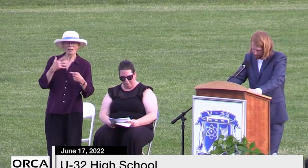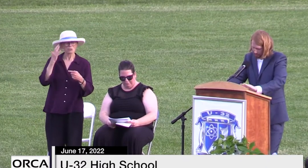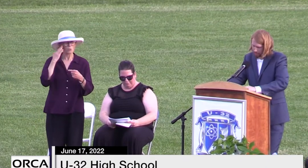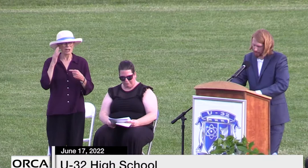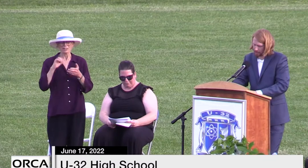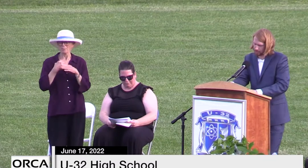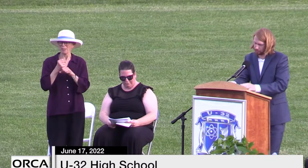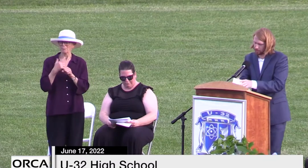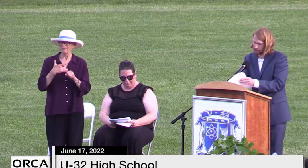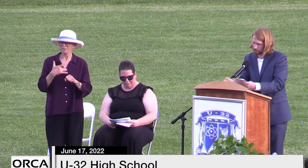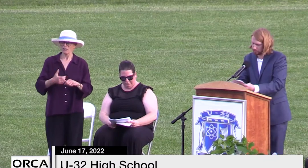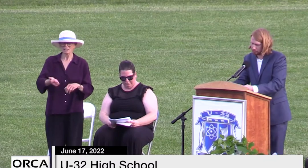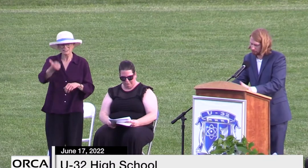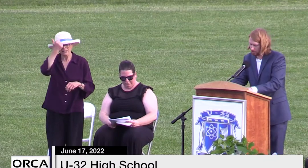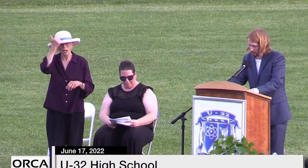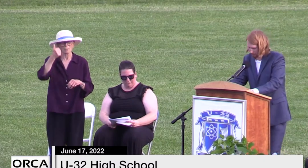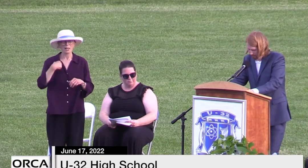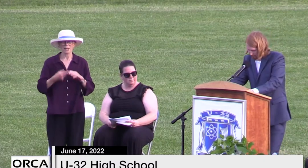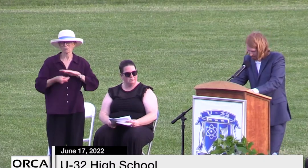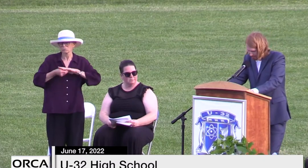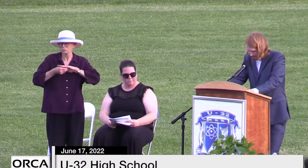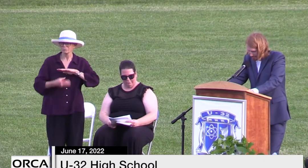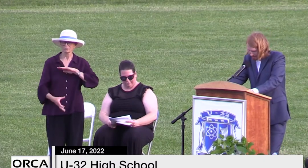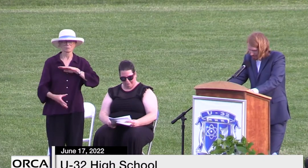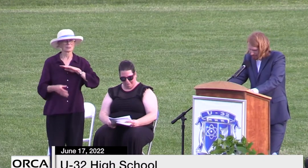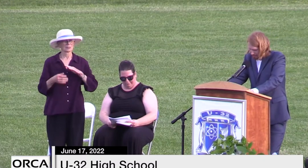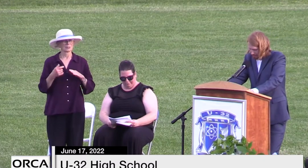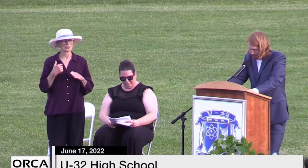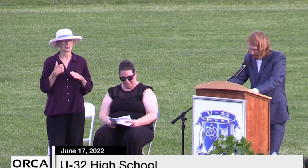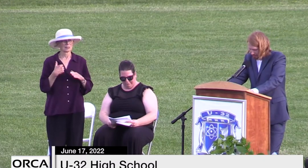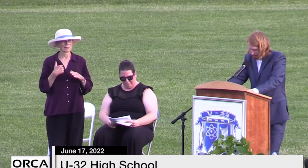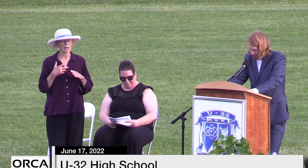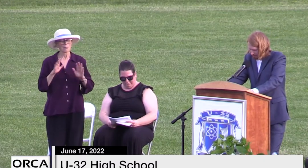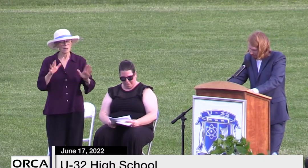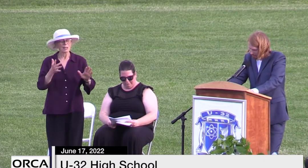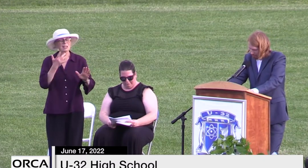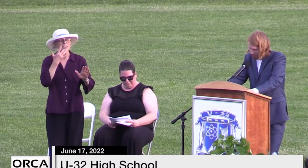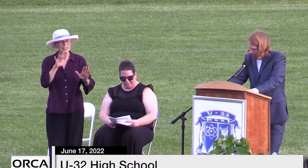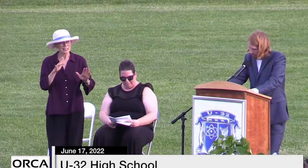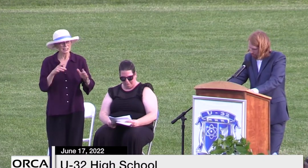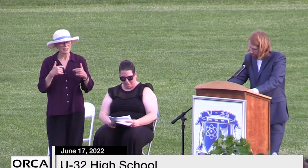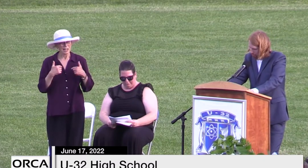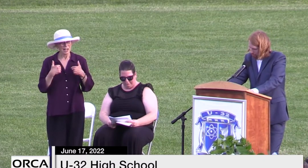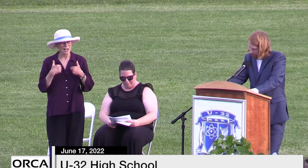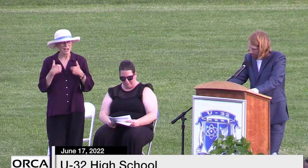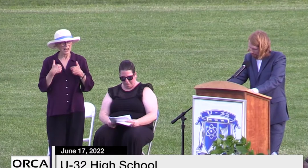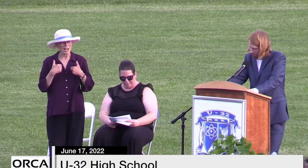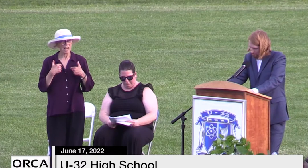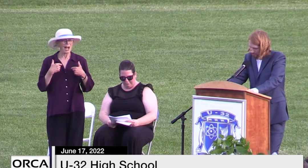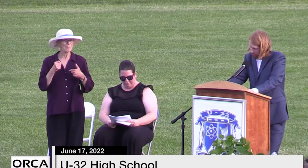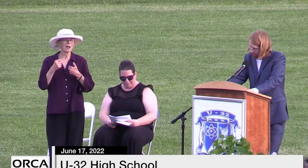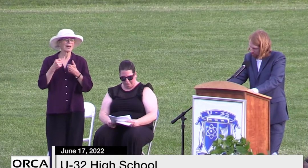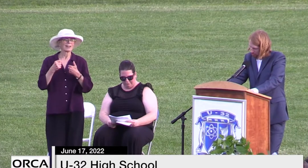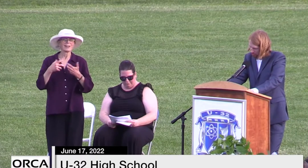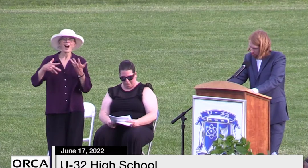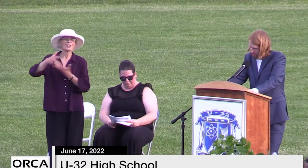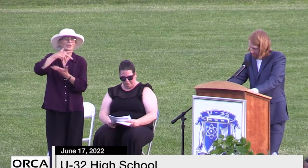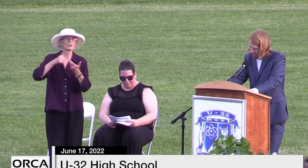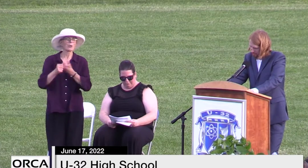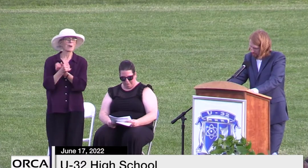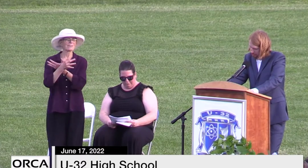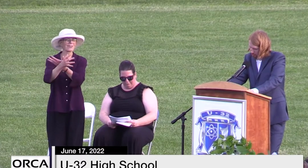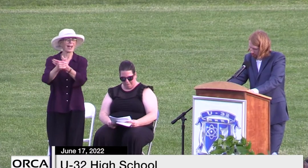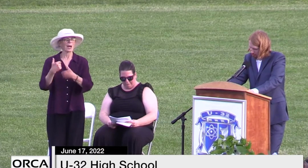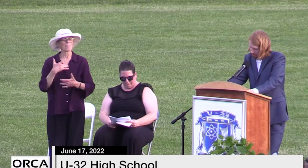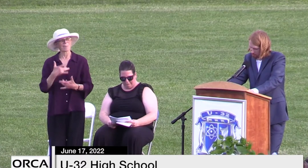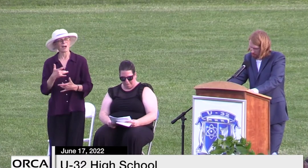make me feel dumb and have low confidence. The good thing, though, was I was a social butterfly, telling stories like my